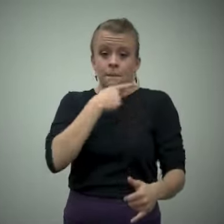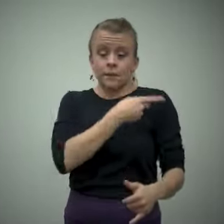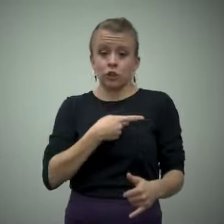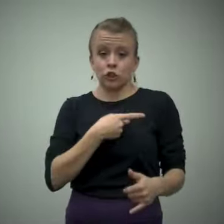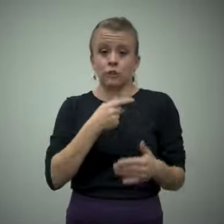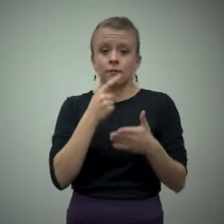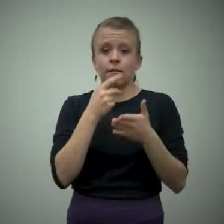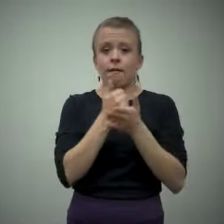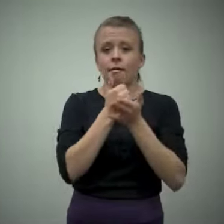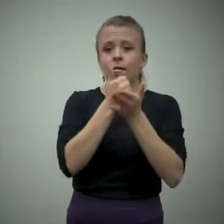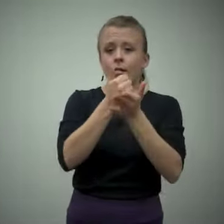injury.